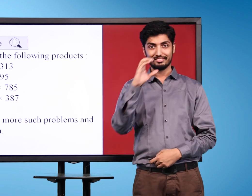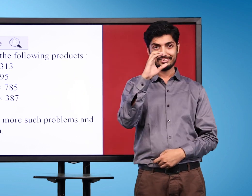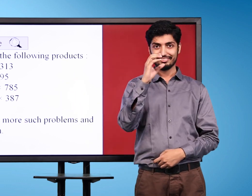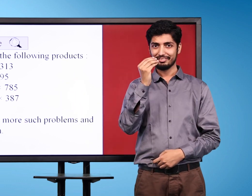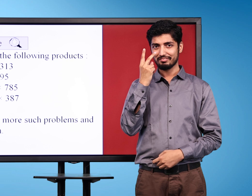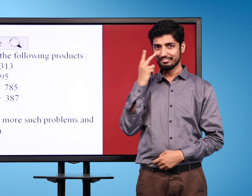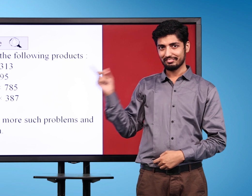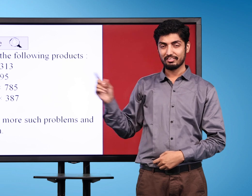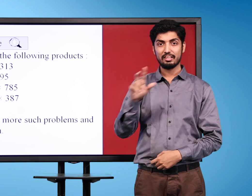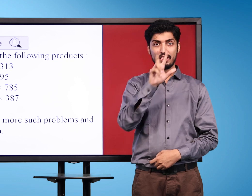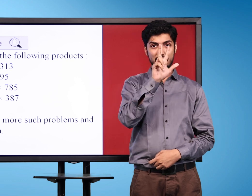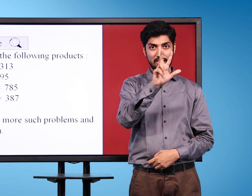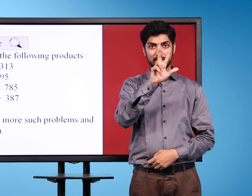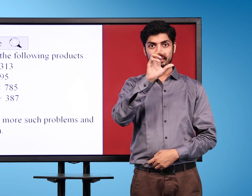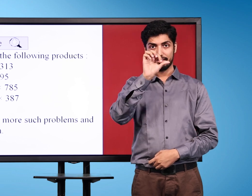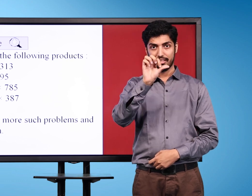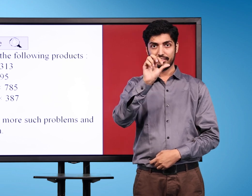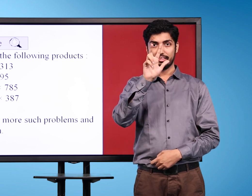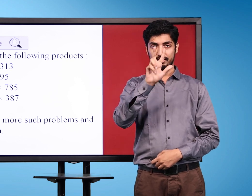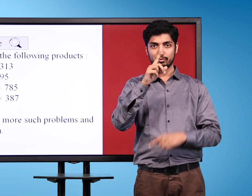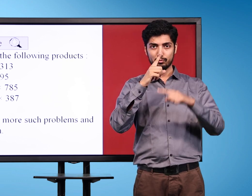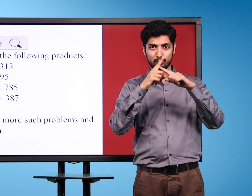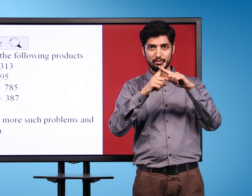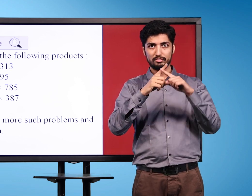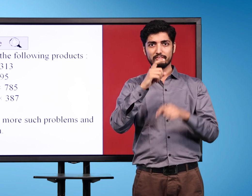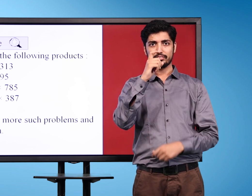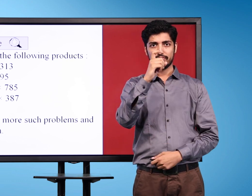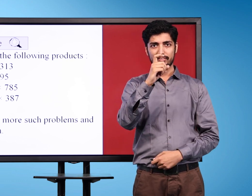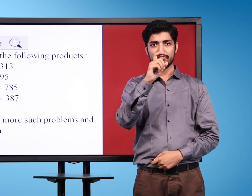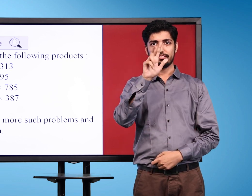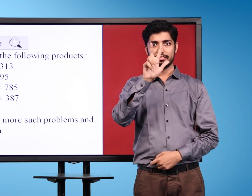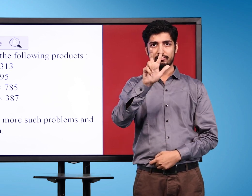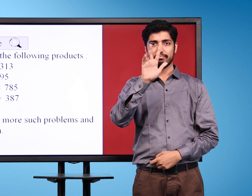C. 898 multiplied by 785.